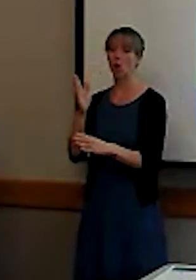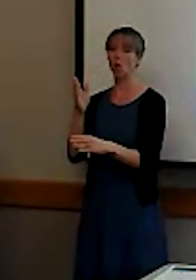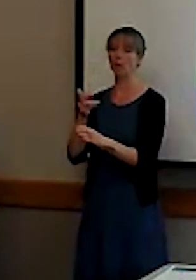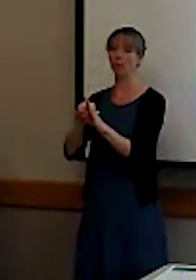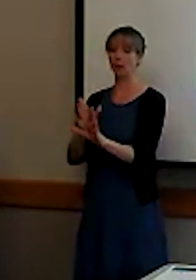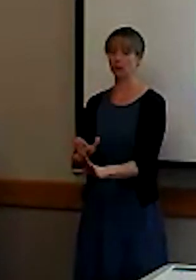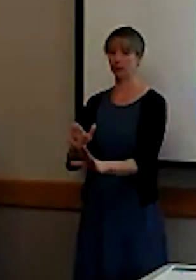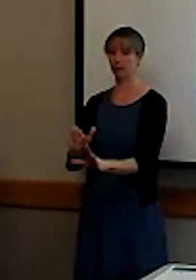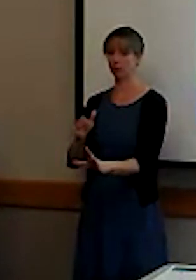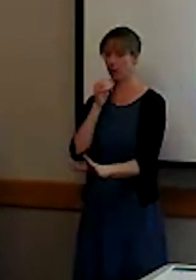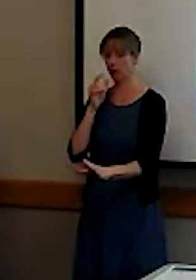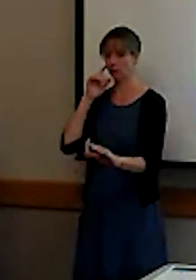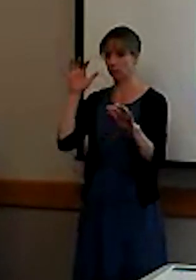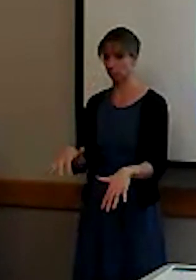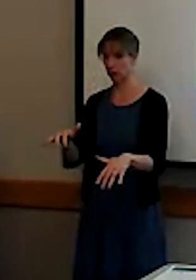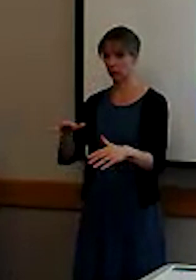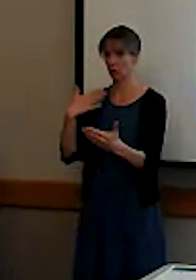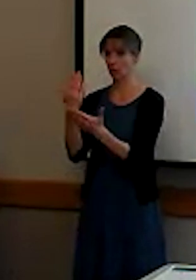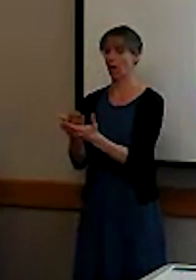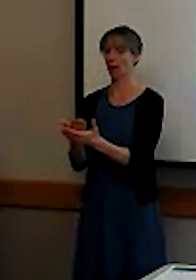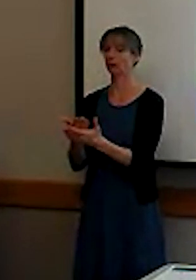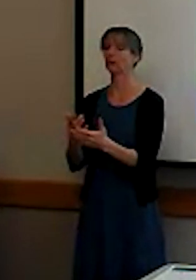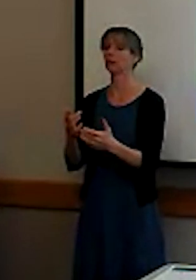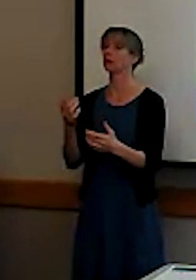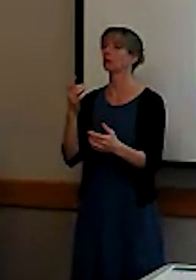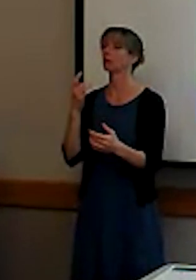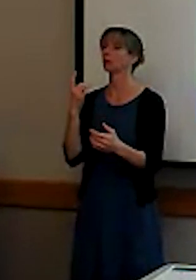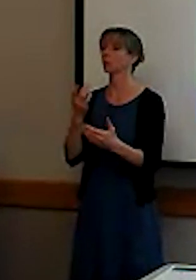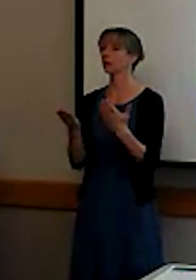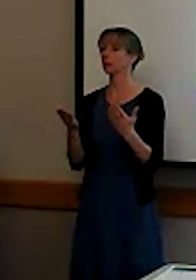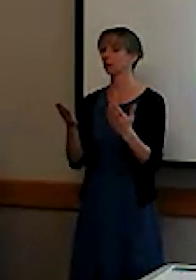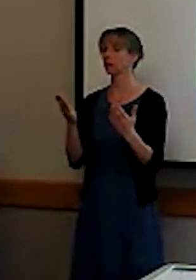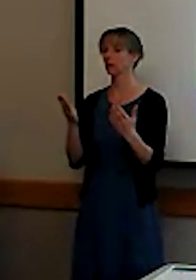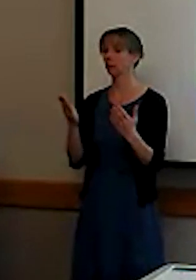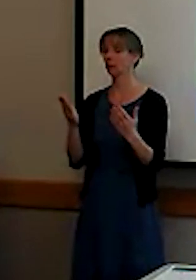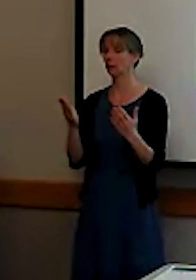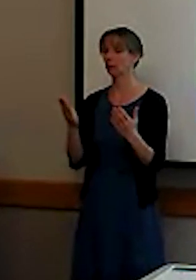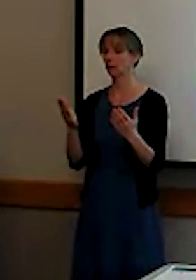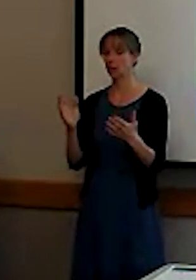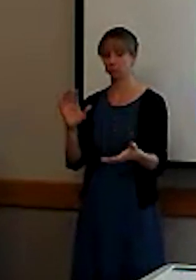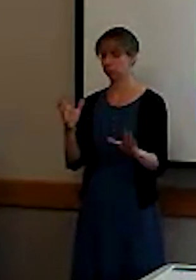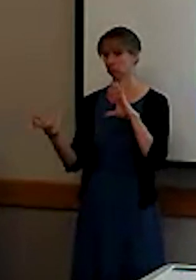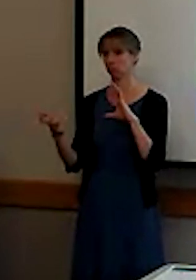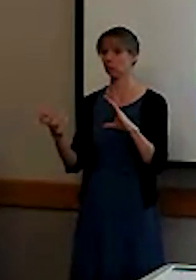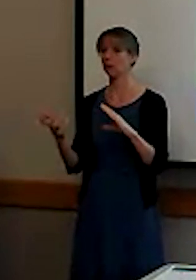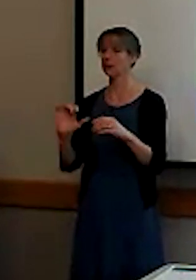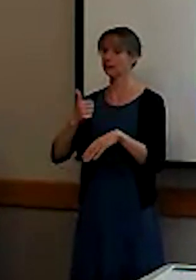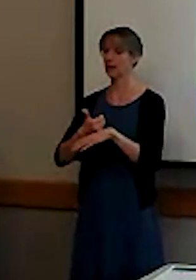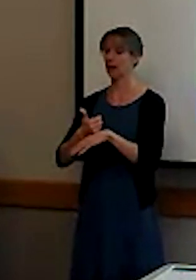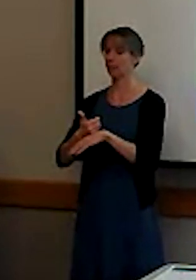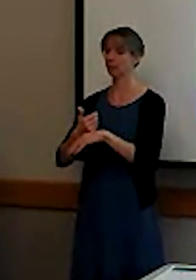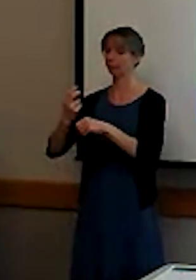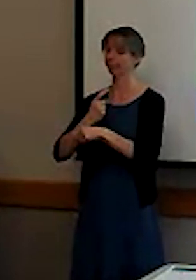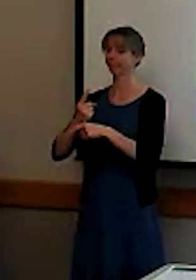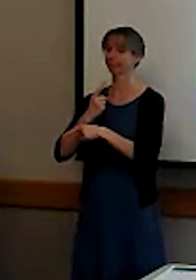so they wouldn't be caught off guard, because that was one of the things that just would throw them, because establishing routine is